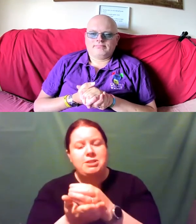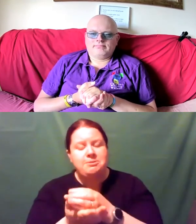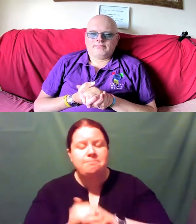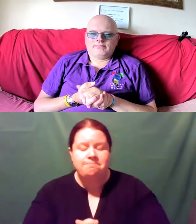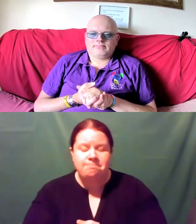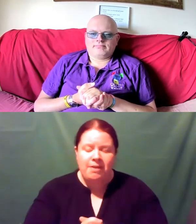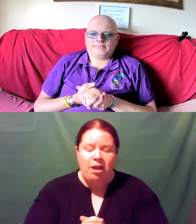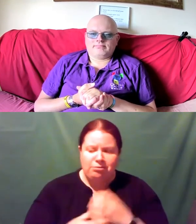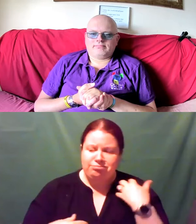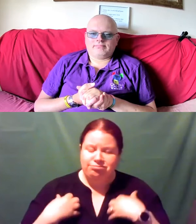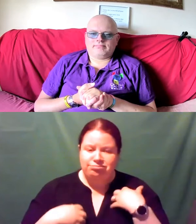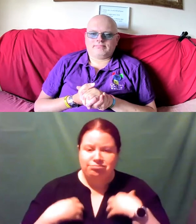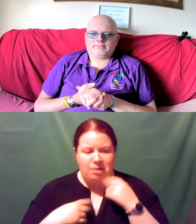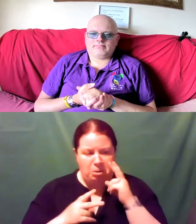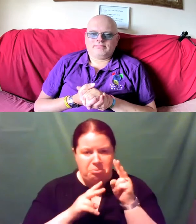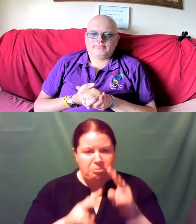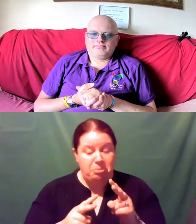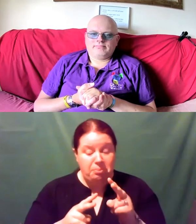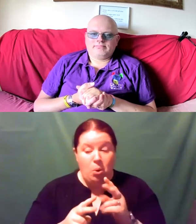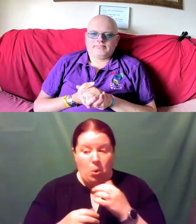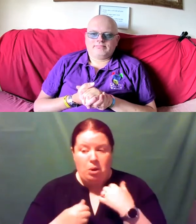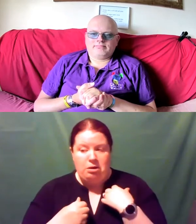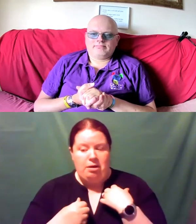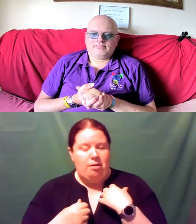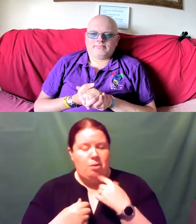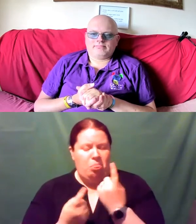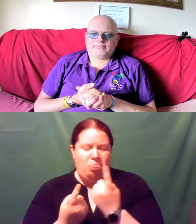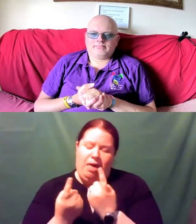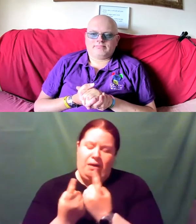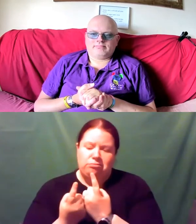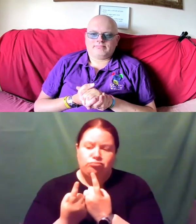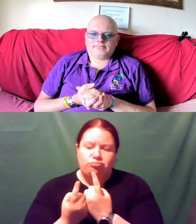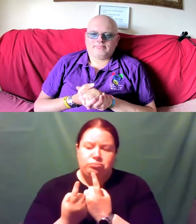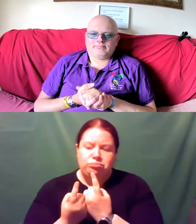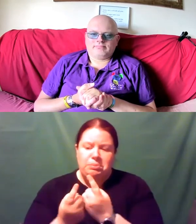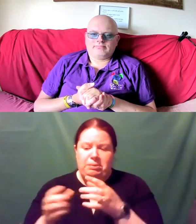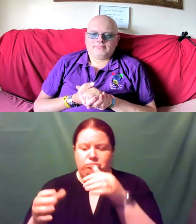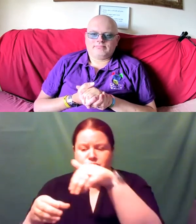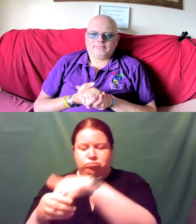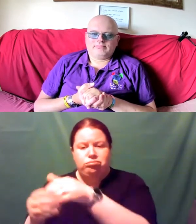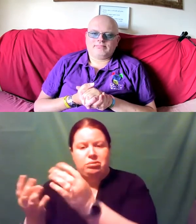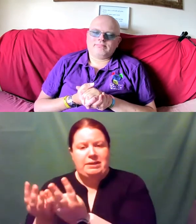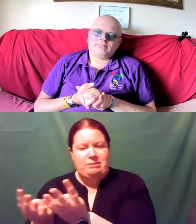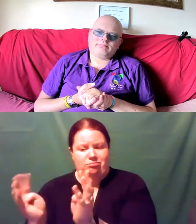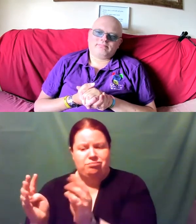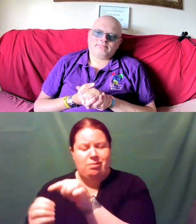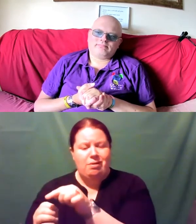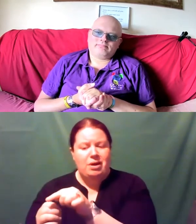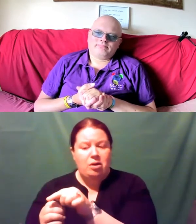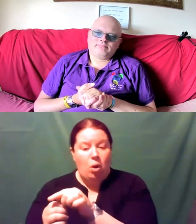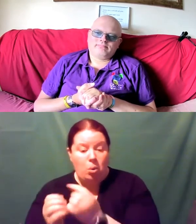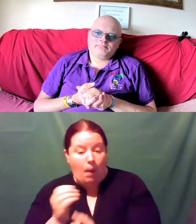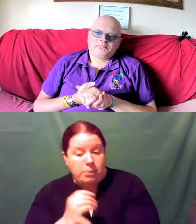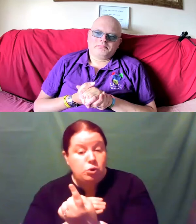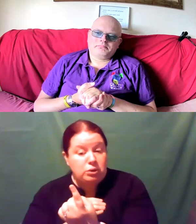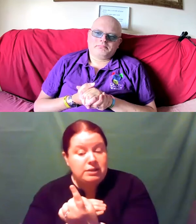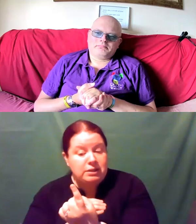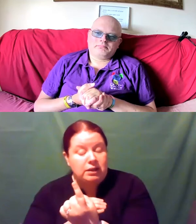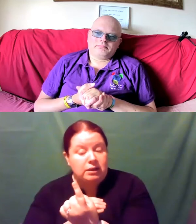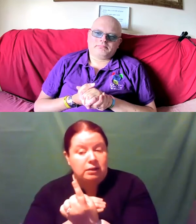found of becoming a trustee and co-chair, along with Alex of the Open Table Network, has been the opportunity to work with some